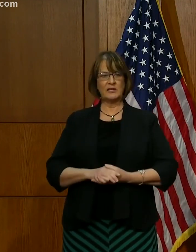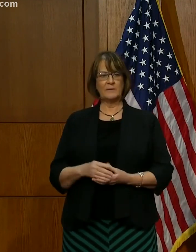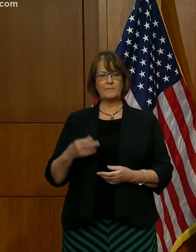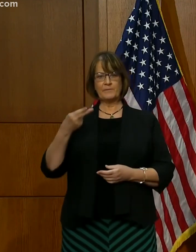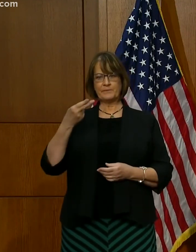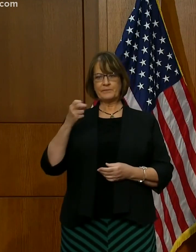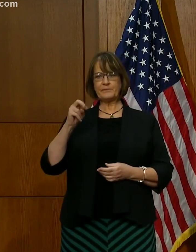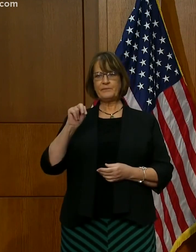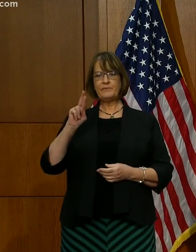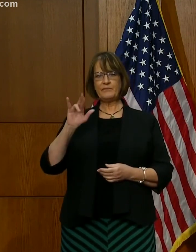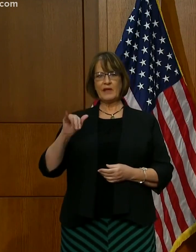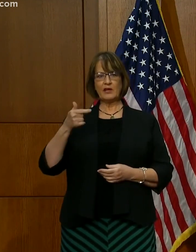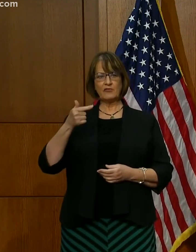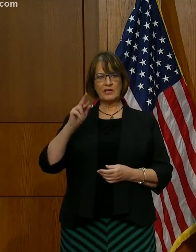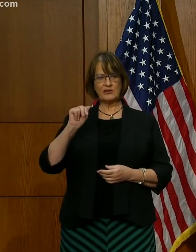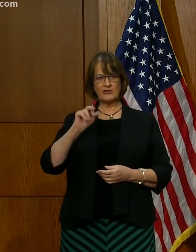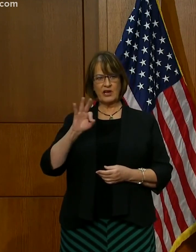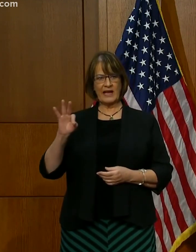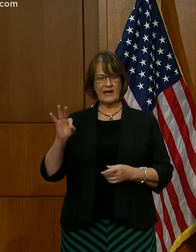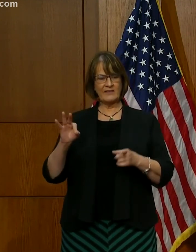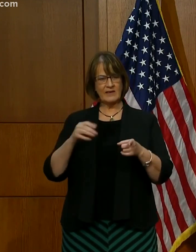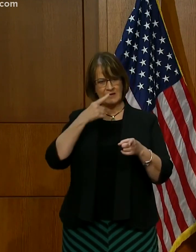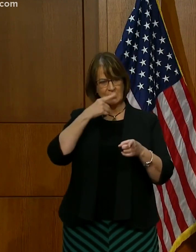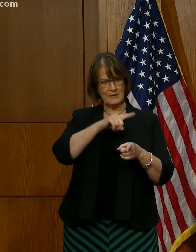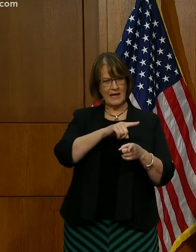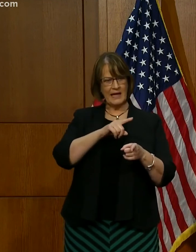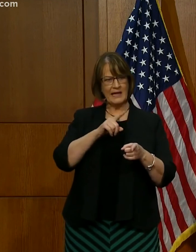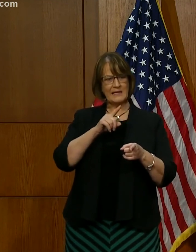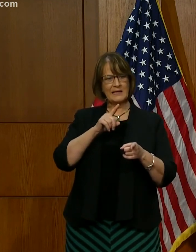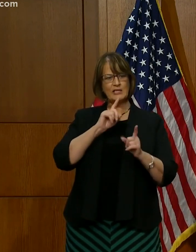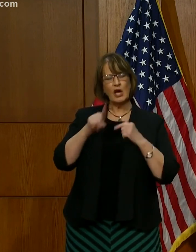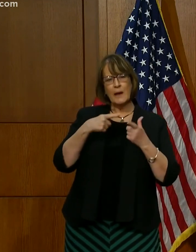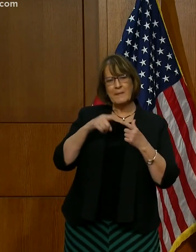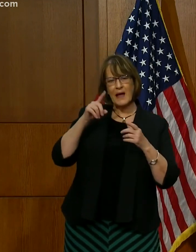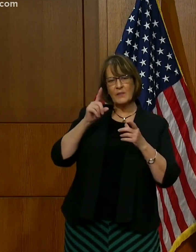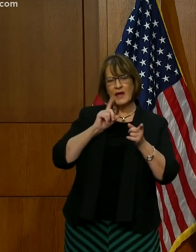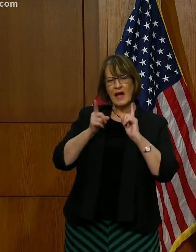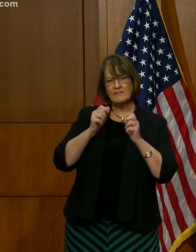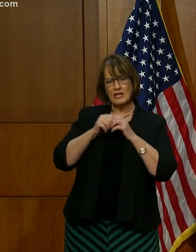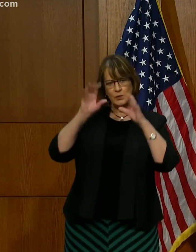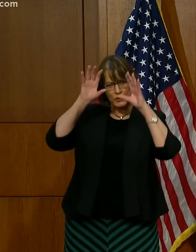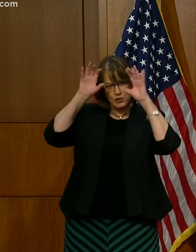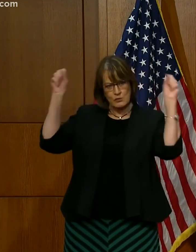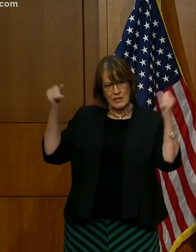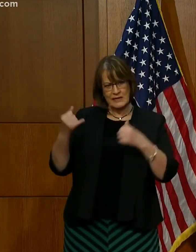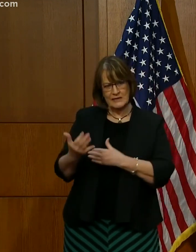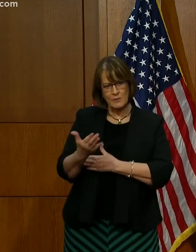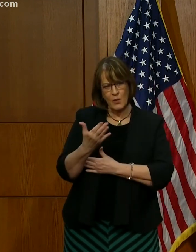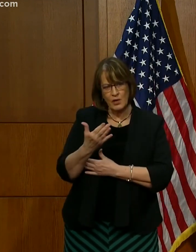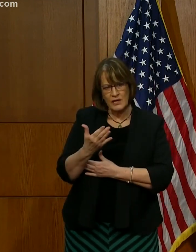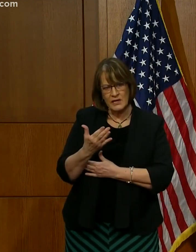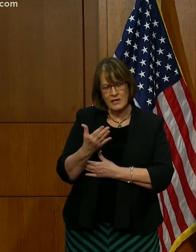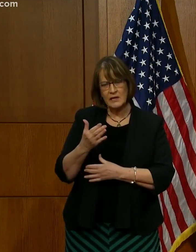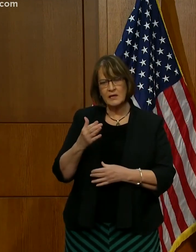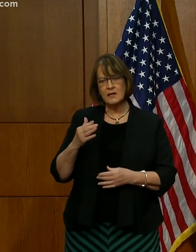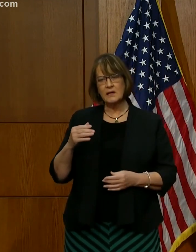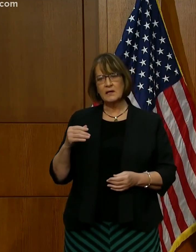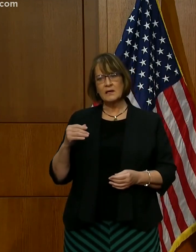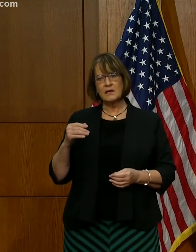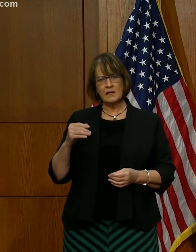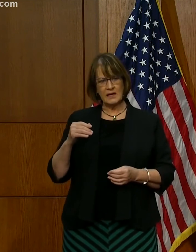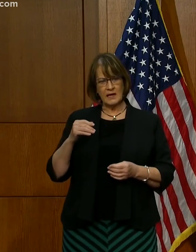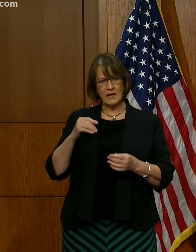Could you put a little color around the conversation that you did have with the superintendents this morning? I mean, was it all rosy? Was there some kickback? And then I guess